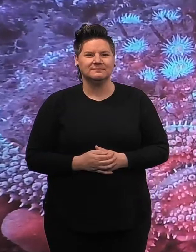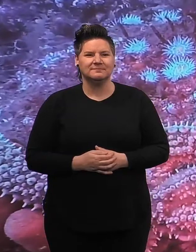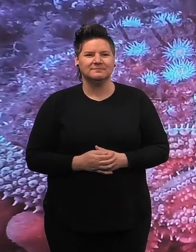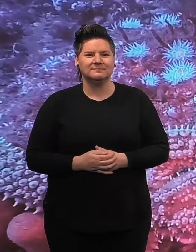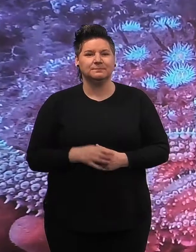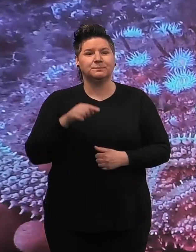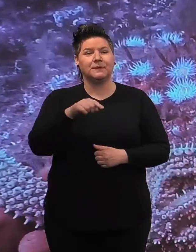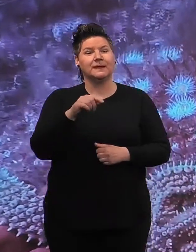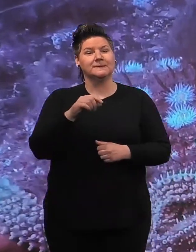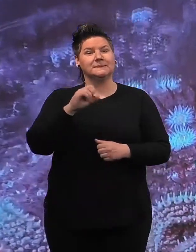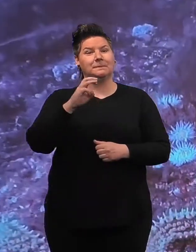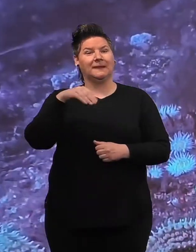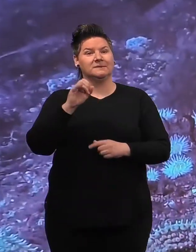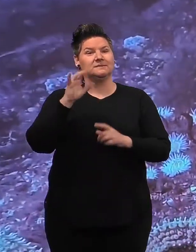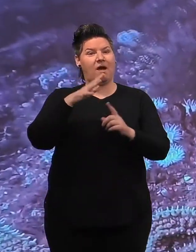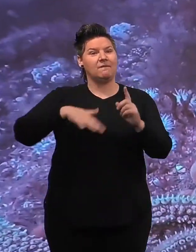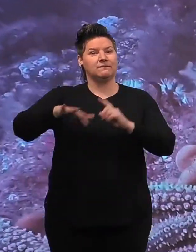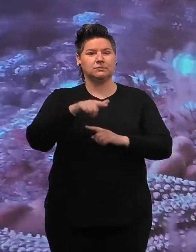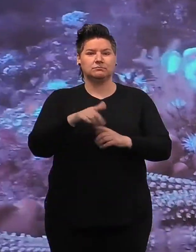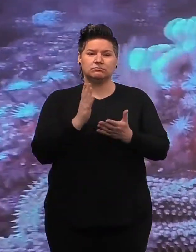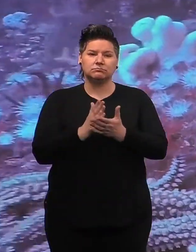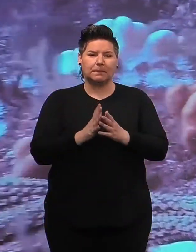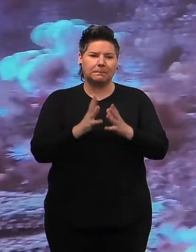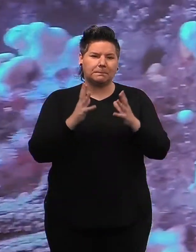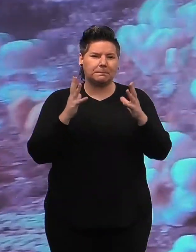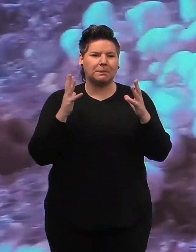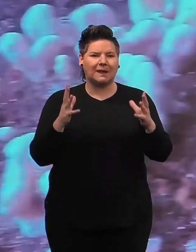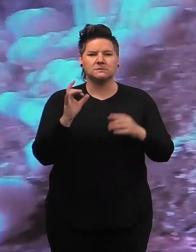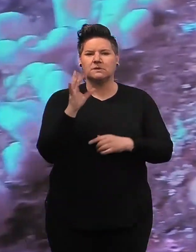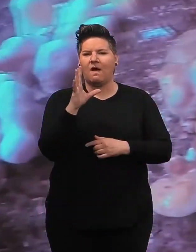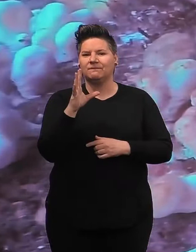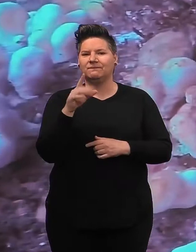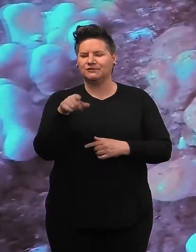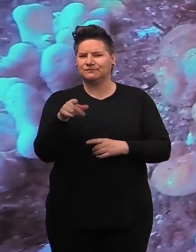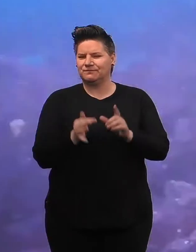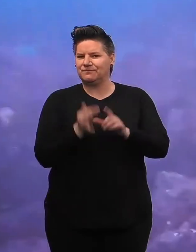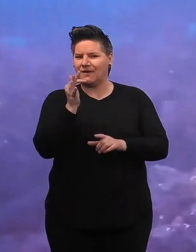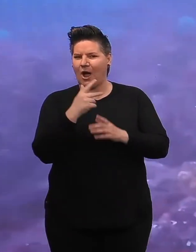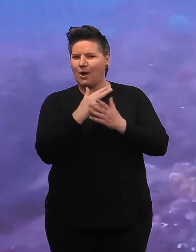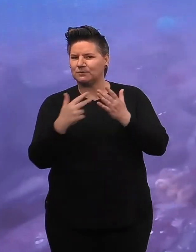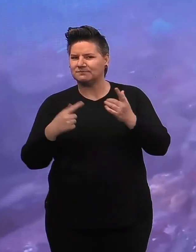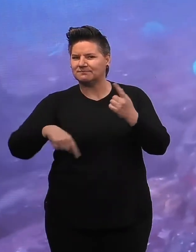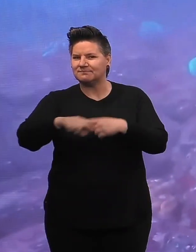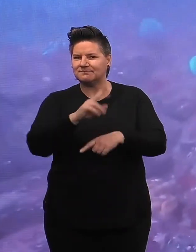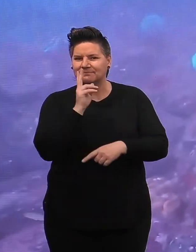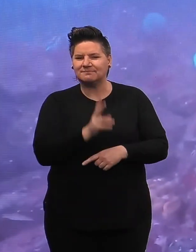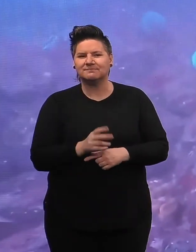And that spiny starfish is probably the biggest sort of starfish that we find.